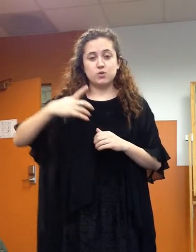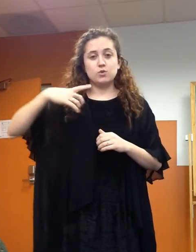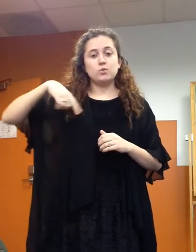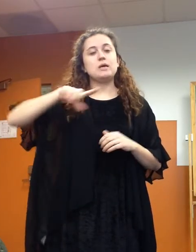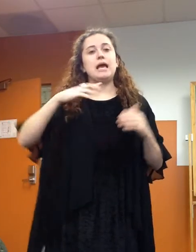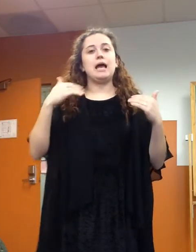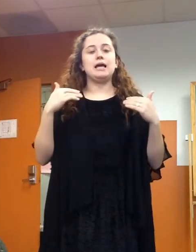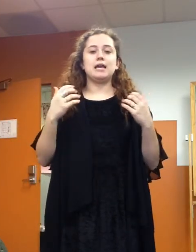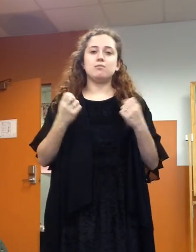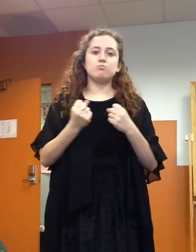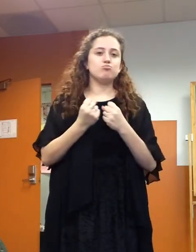movement,